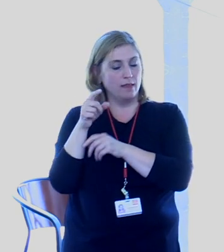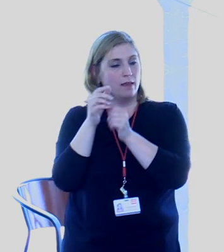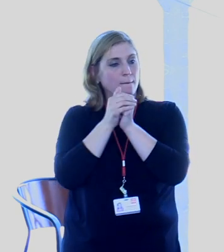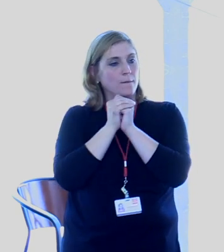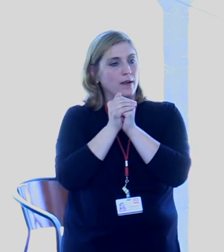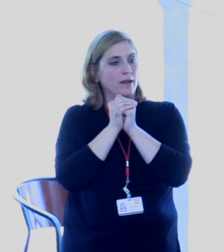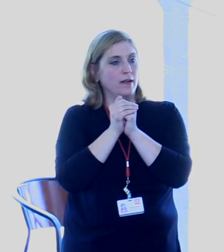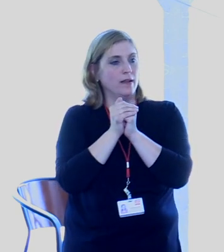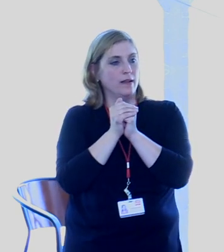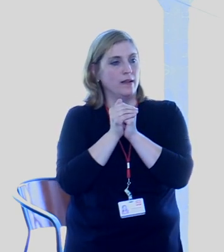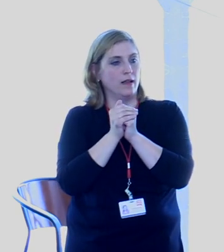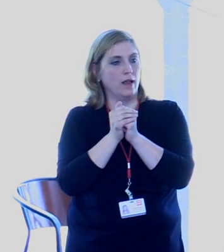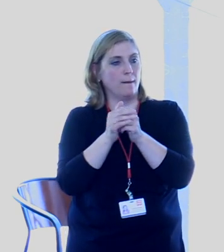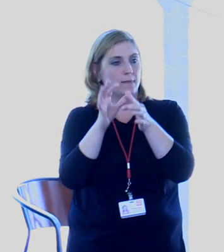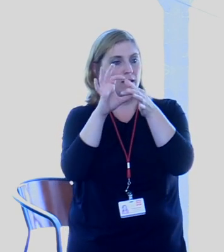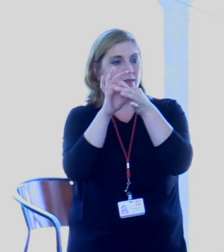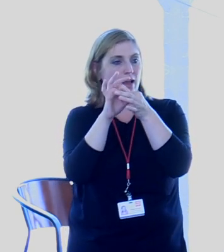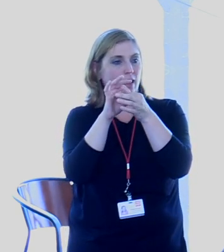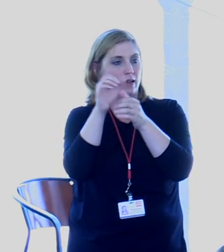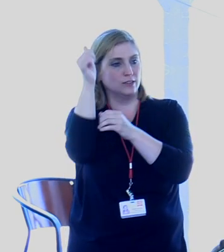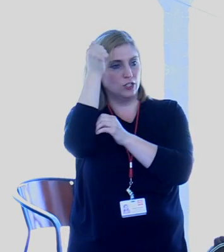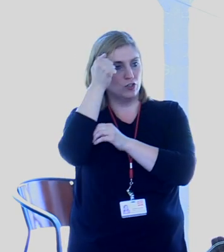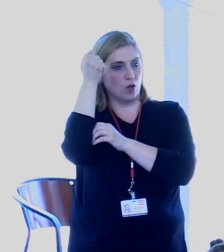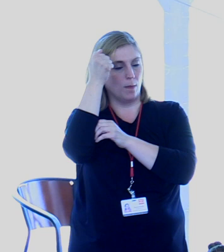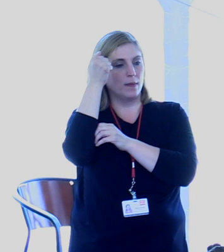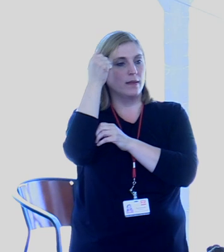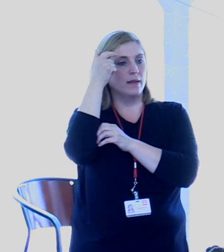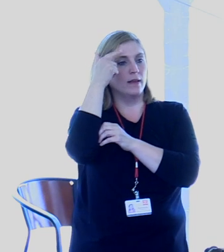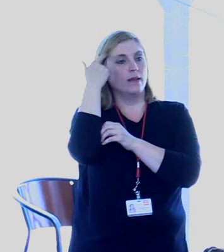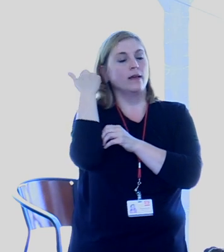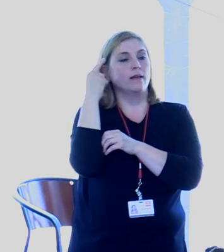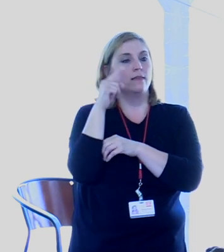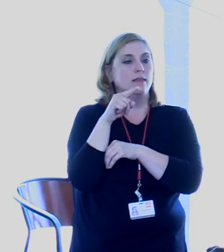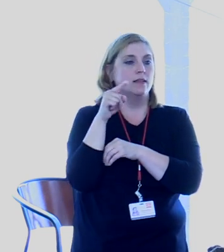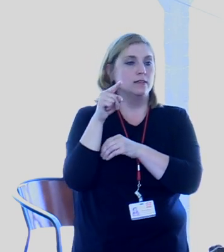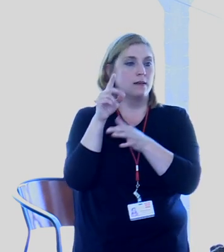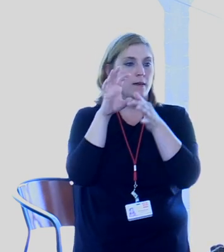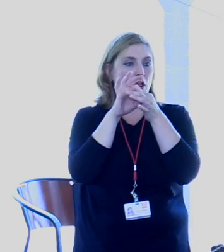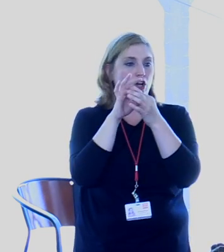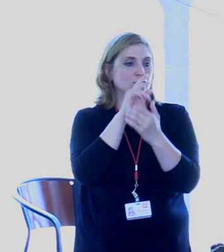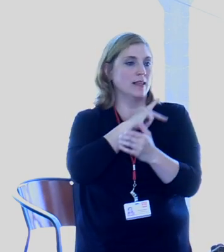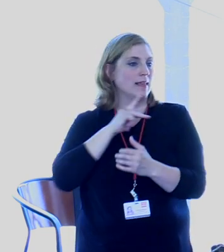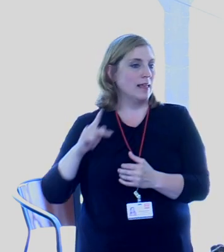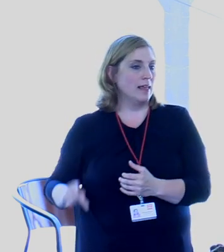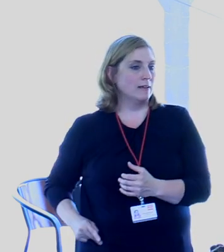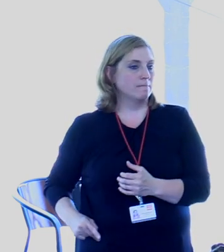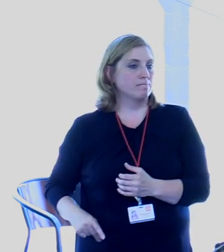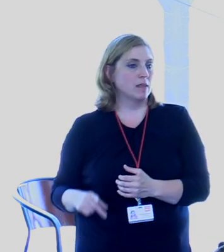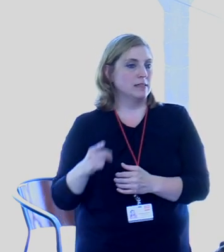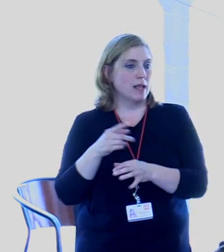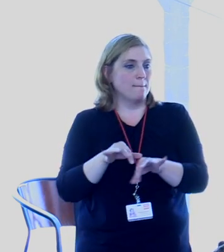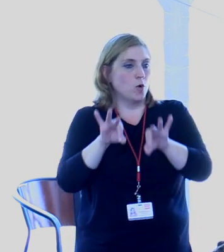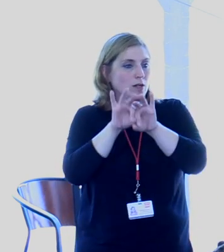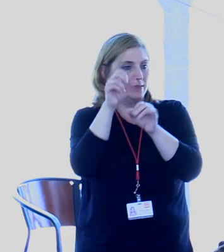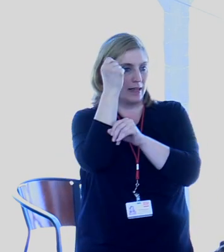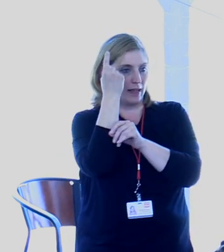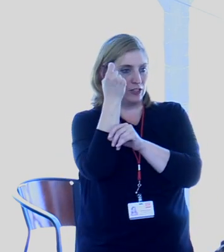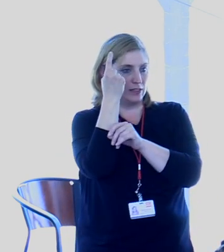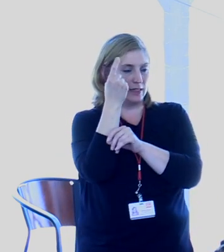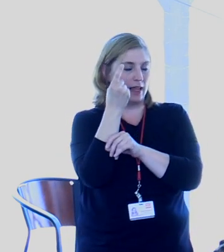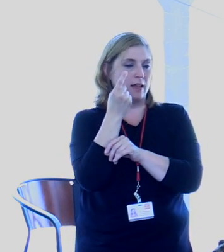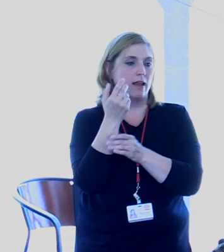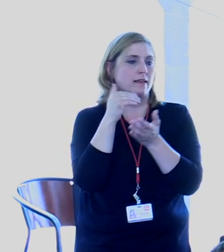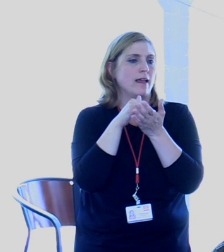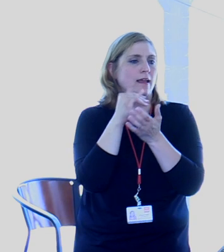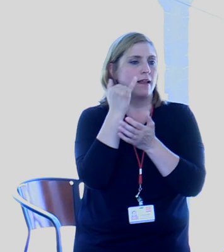belongs uniquely to Solomon. This prayer for wisdom belongs uniquely to the king. This is important to understand. Again, if you